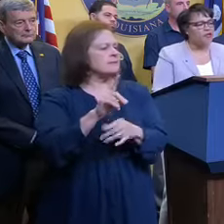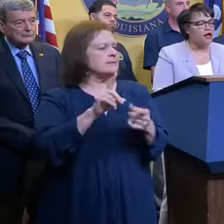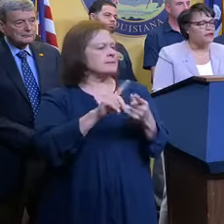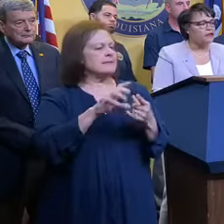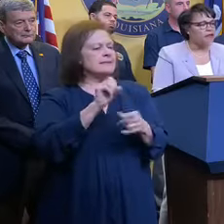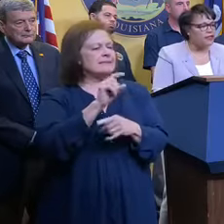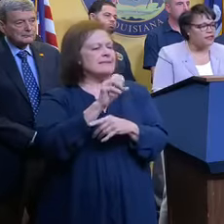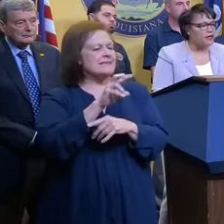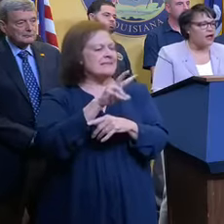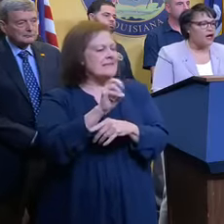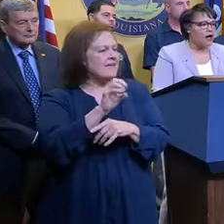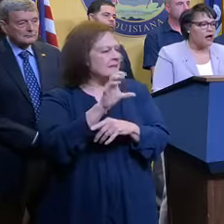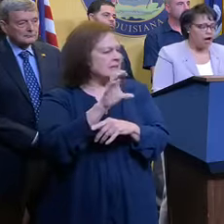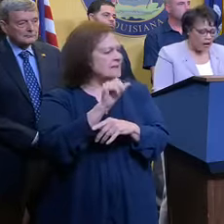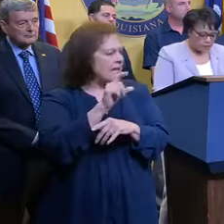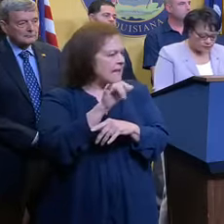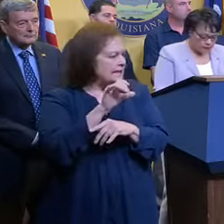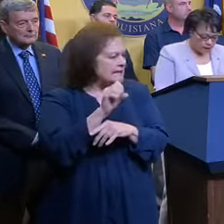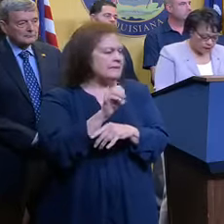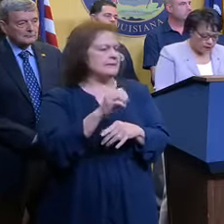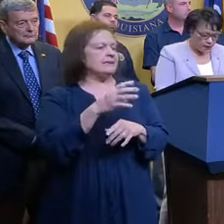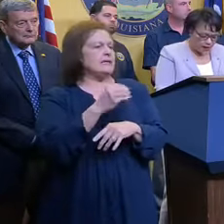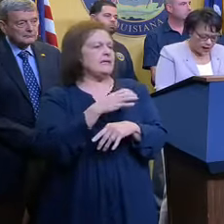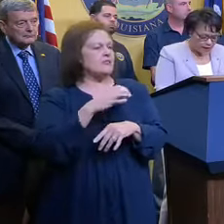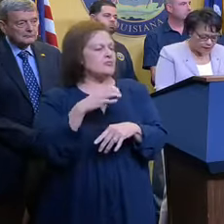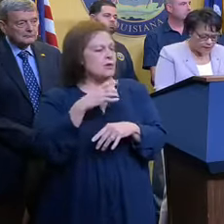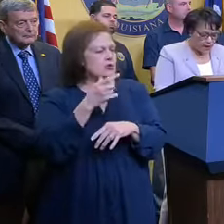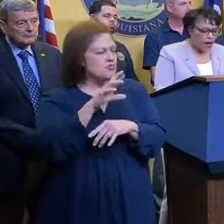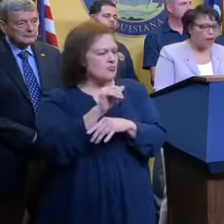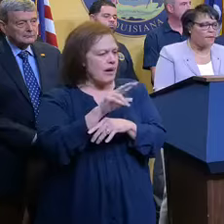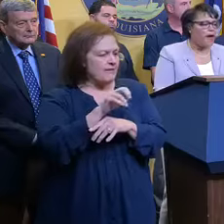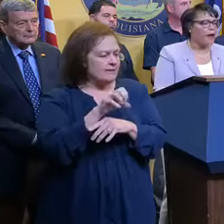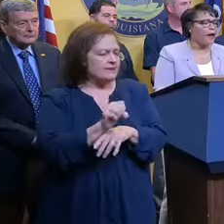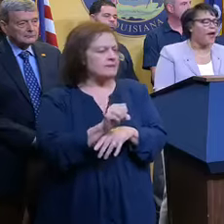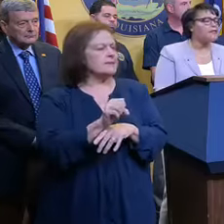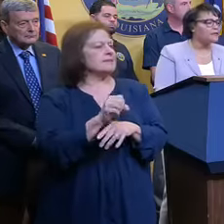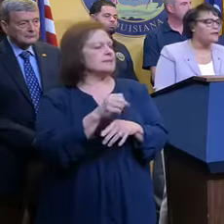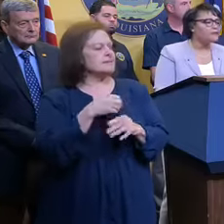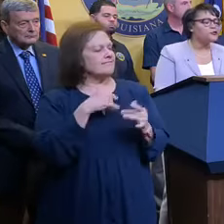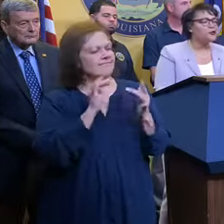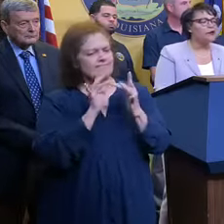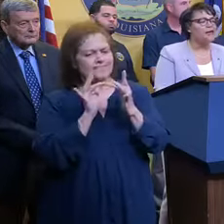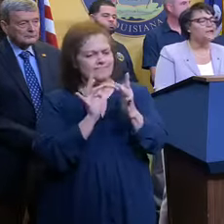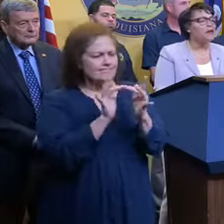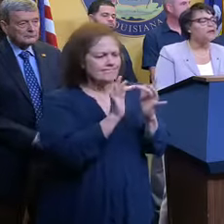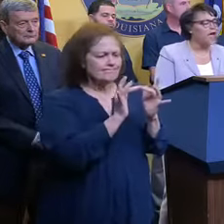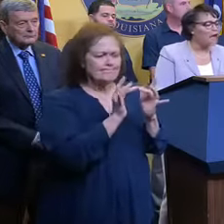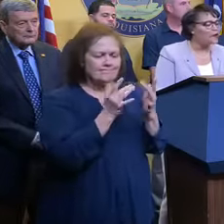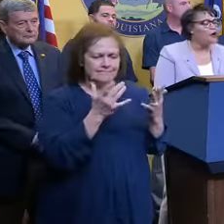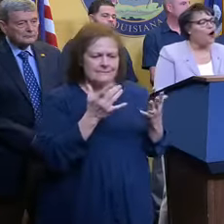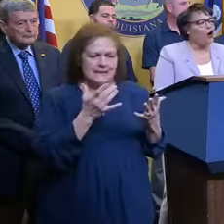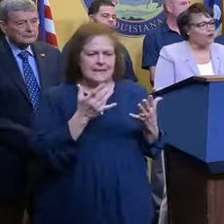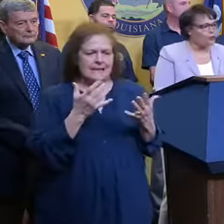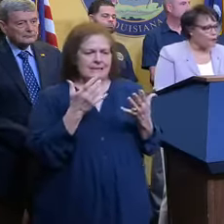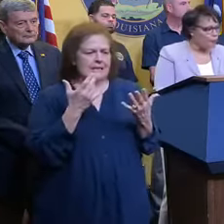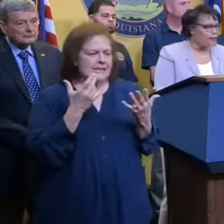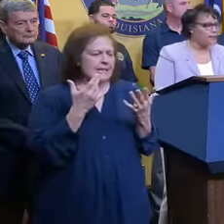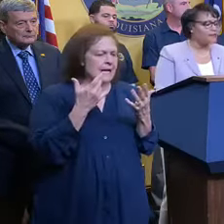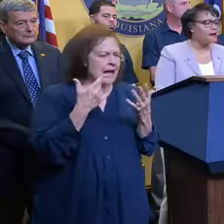Steve Scalise, Congressman Graves. I asked them to kind of double down